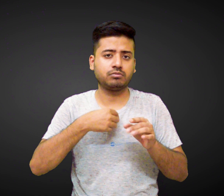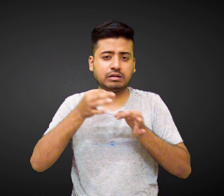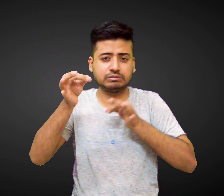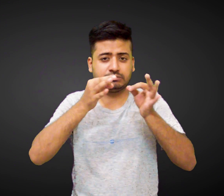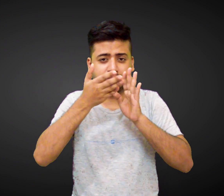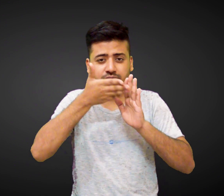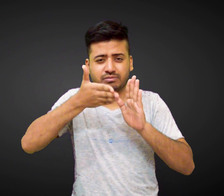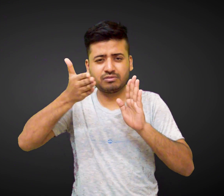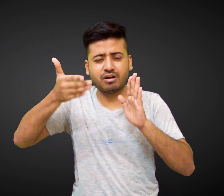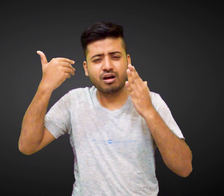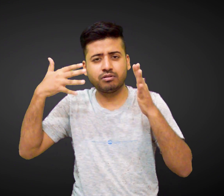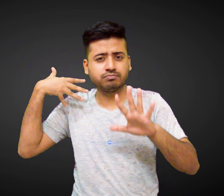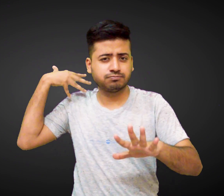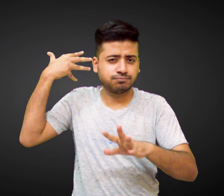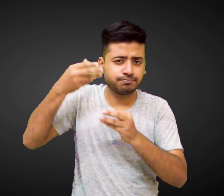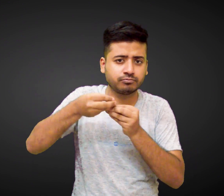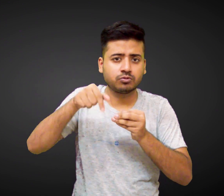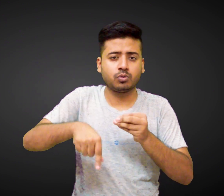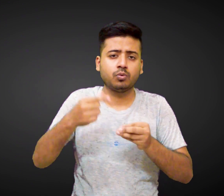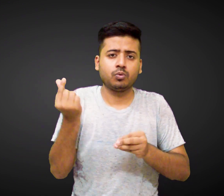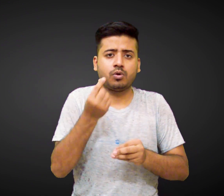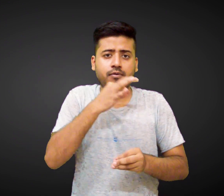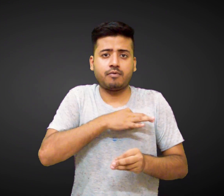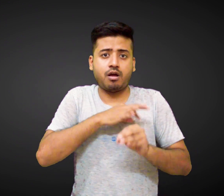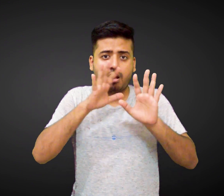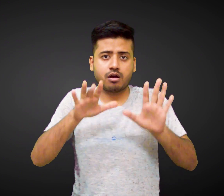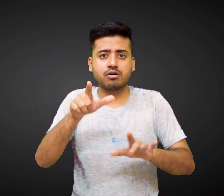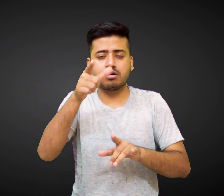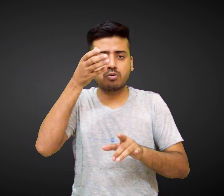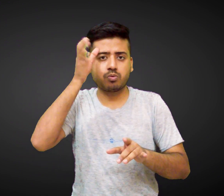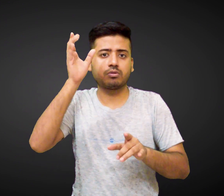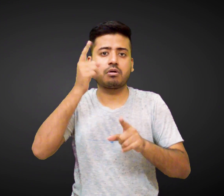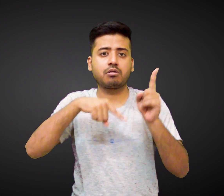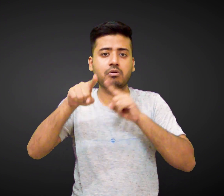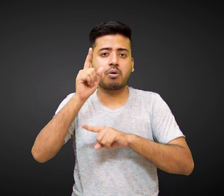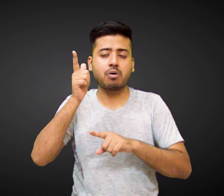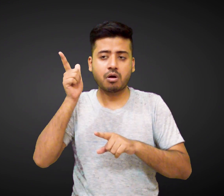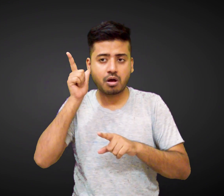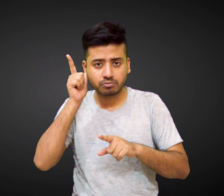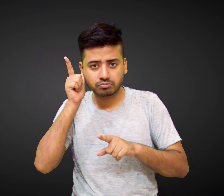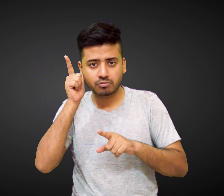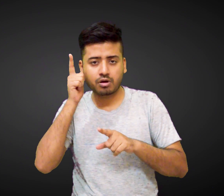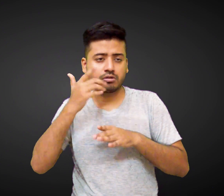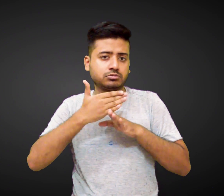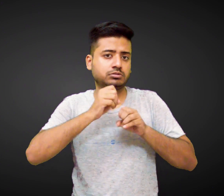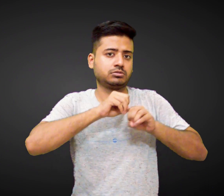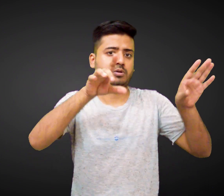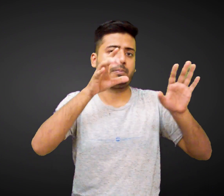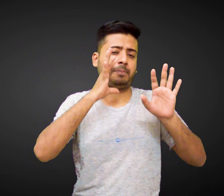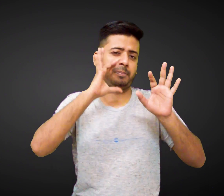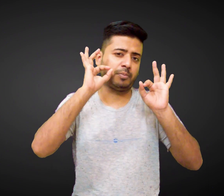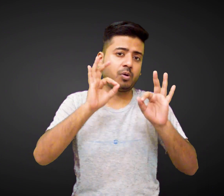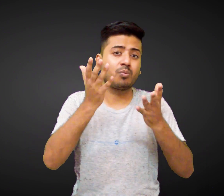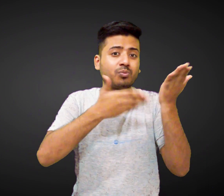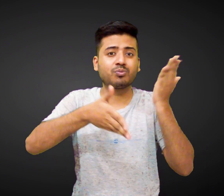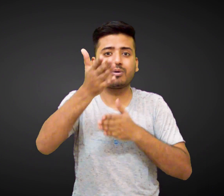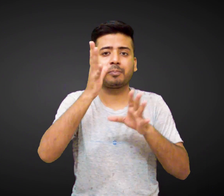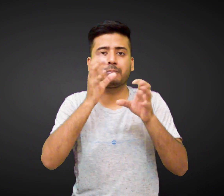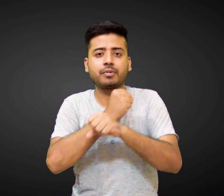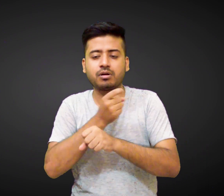accessible formats and platforms to ensure everyone can understand the information being shared. Here's a breakdown of the message. Not